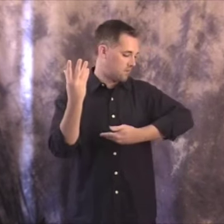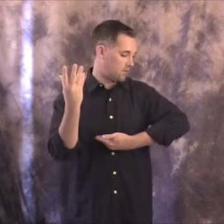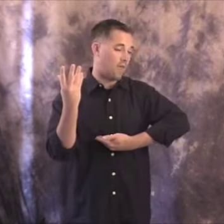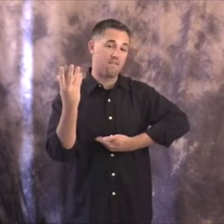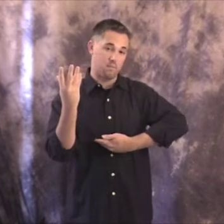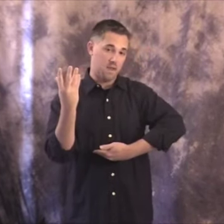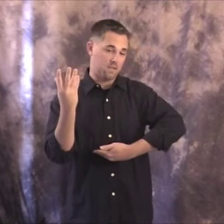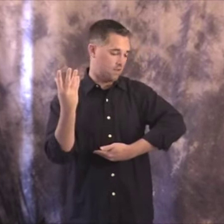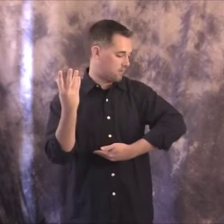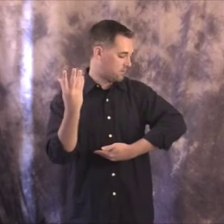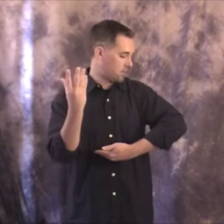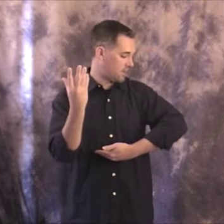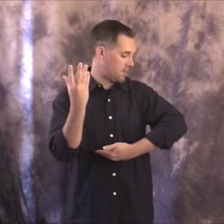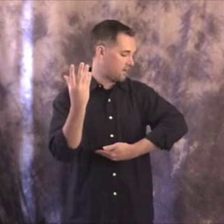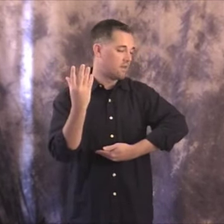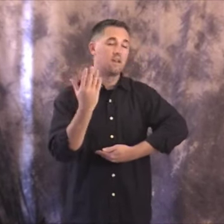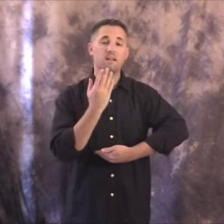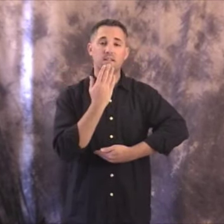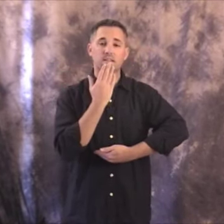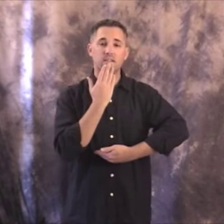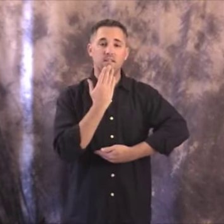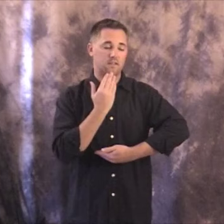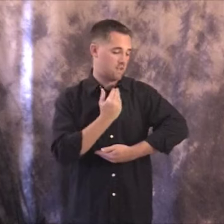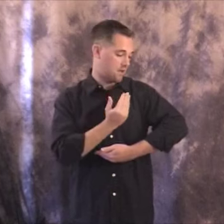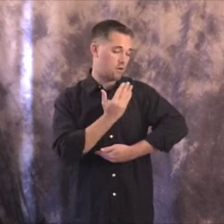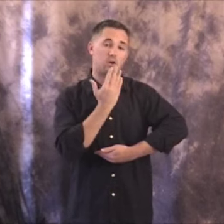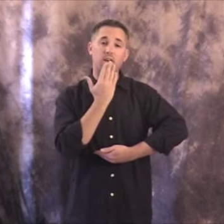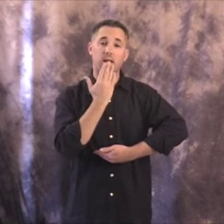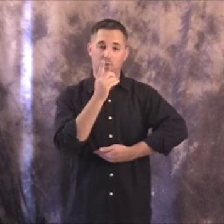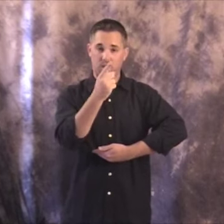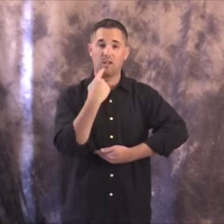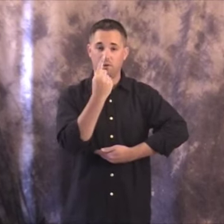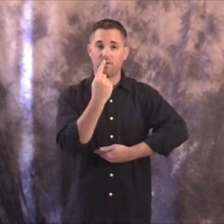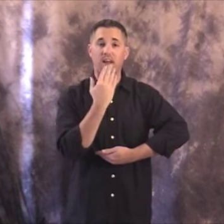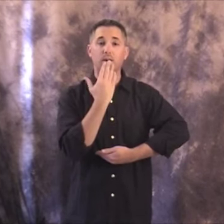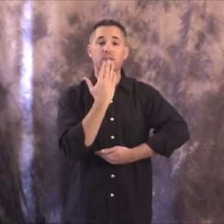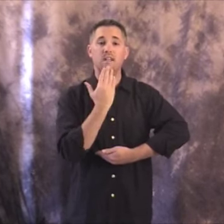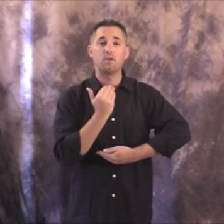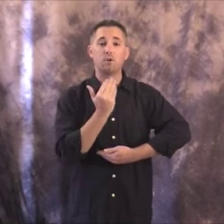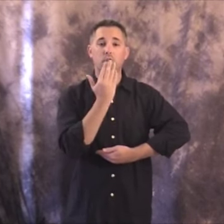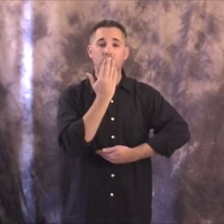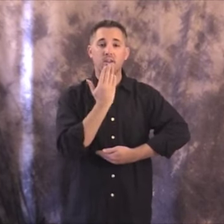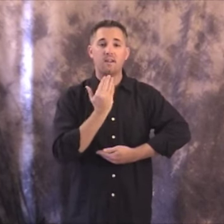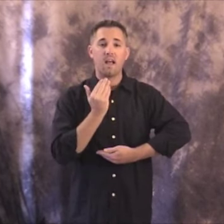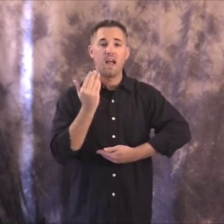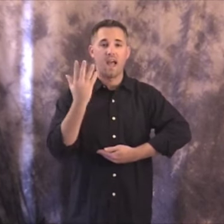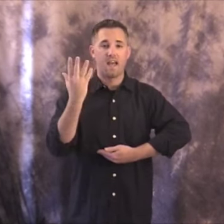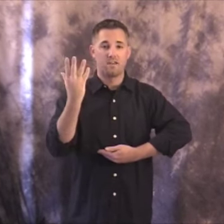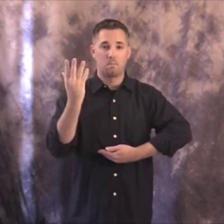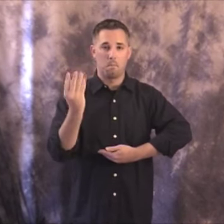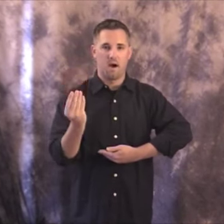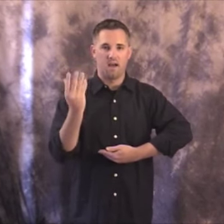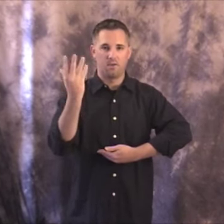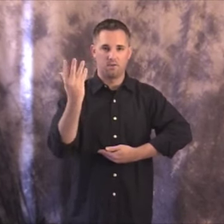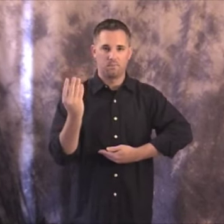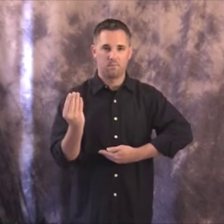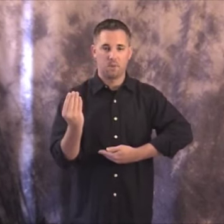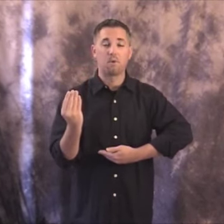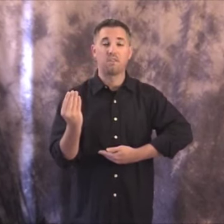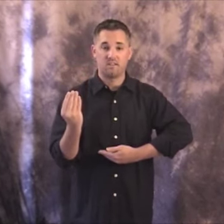And you'll have the baby here. So again, tender, and I'm looking at you for now, tender and mild. But this is